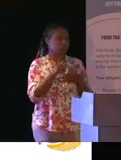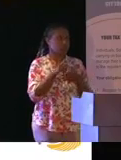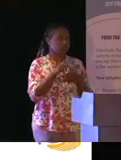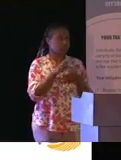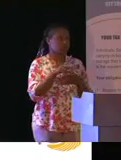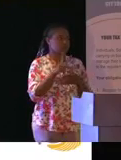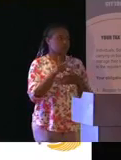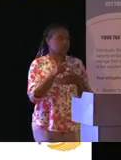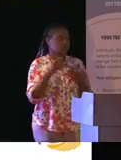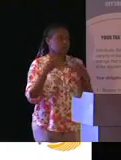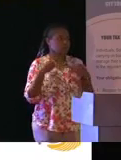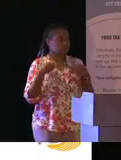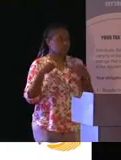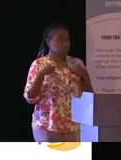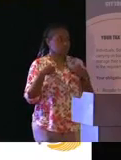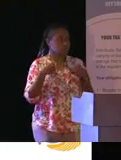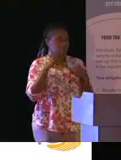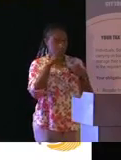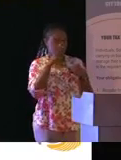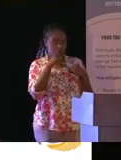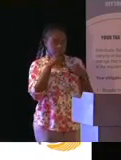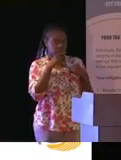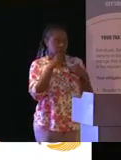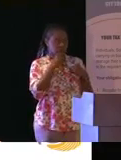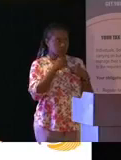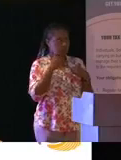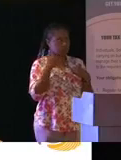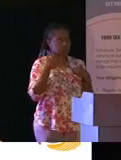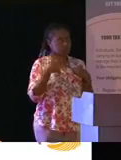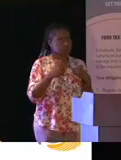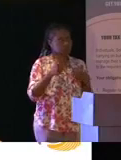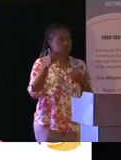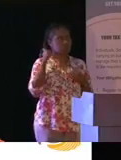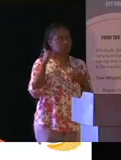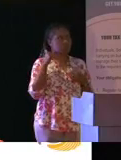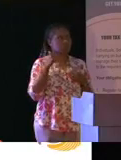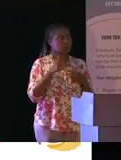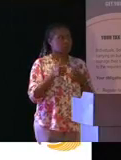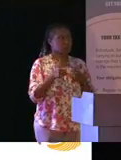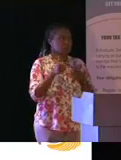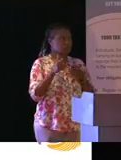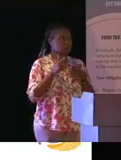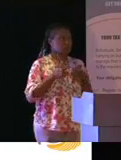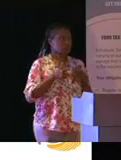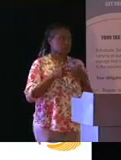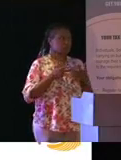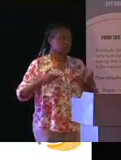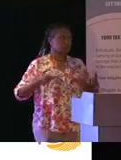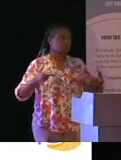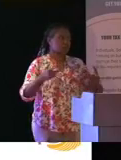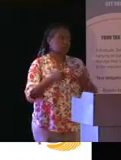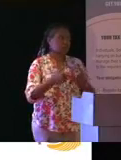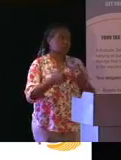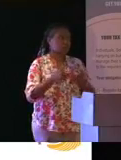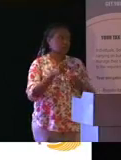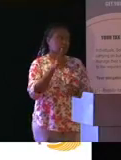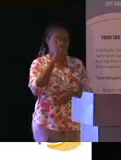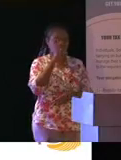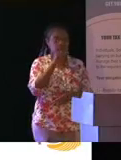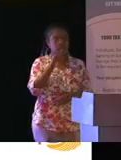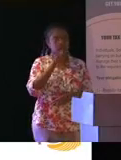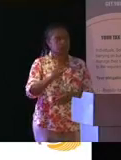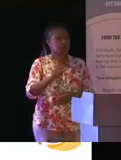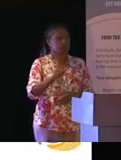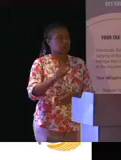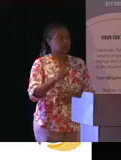remotest areas, they still can do their tax payments. So IRC is still exploring payment options,